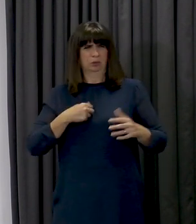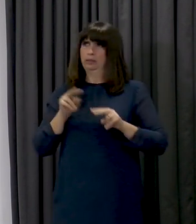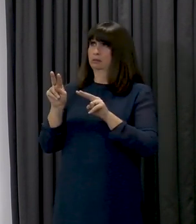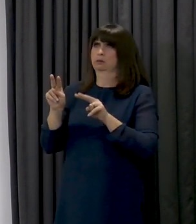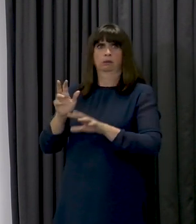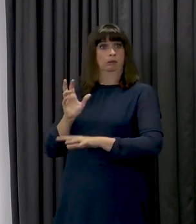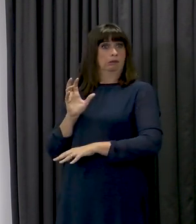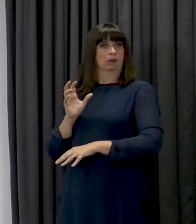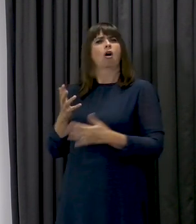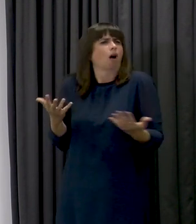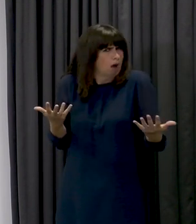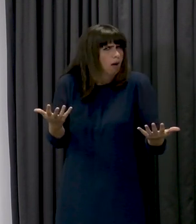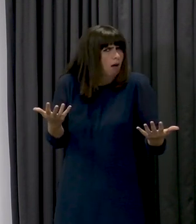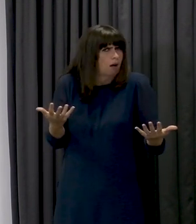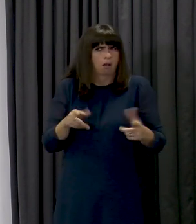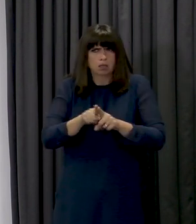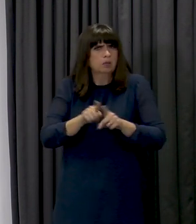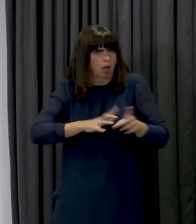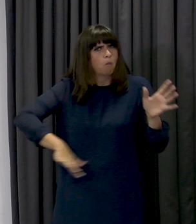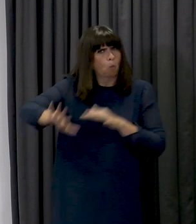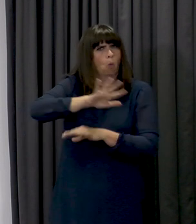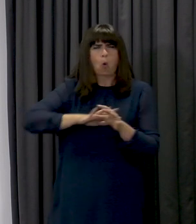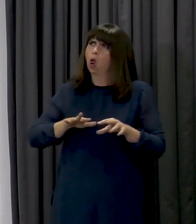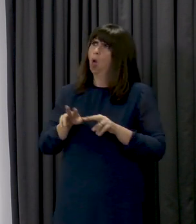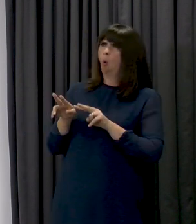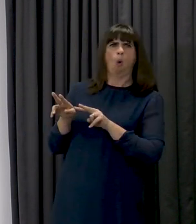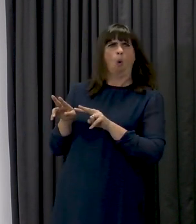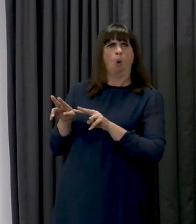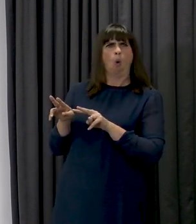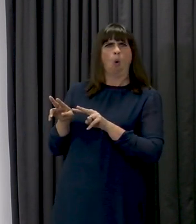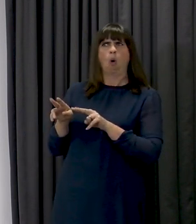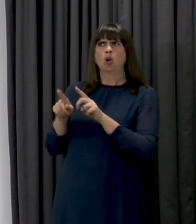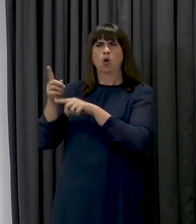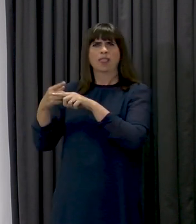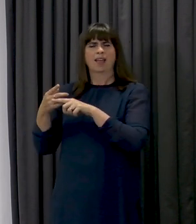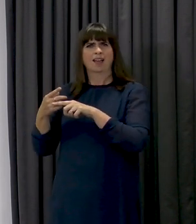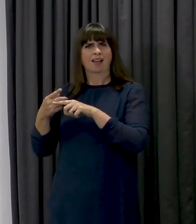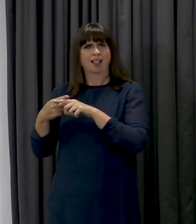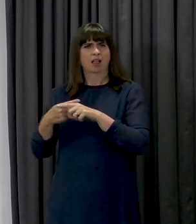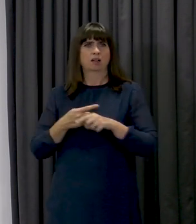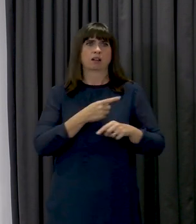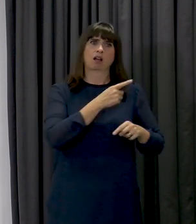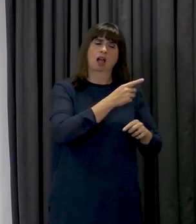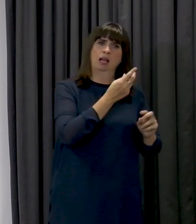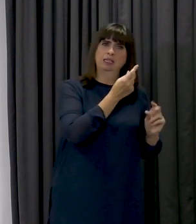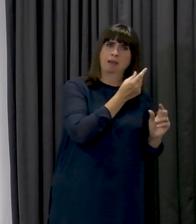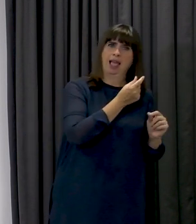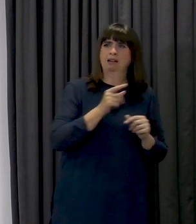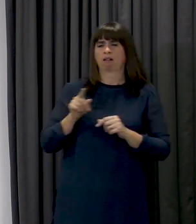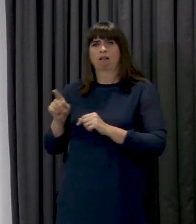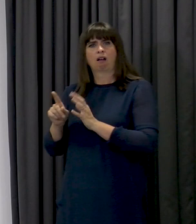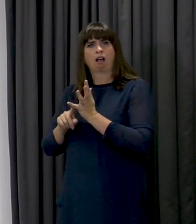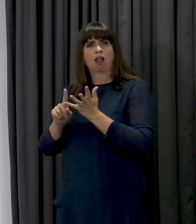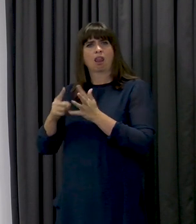have seen, not simply in the north of England, but what we've seen in Spain, what we've seen in Luxembourg, what we've seen in other parts of the